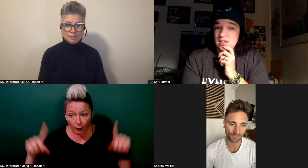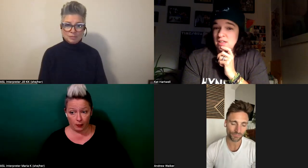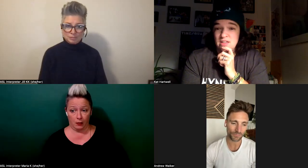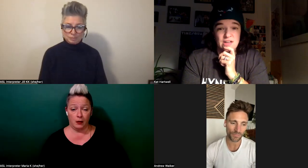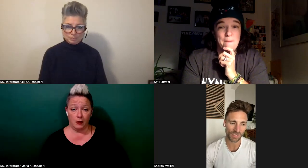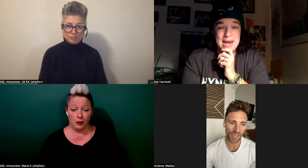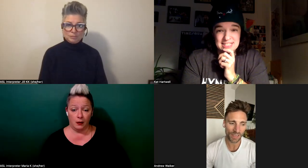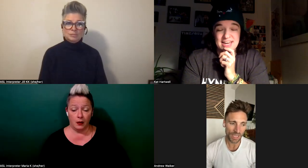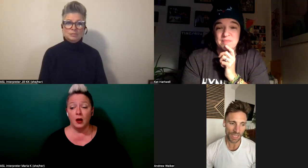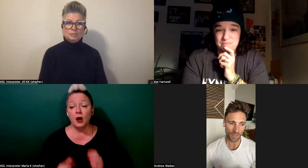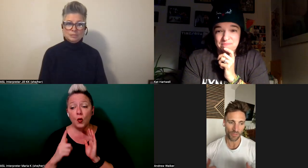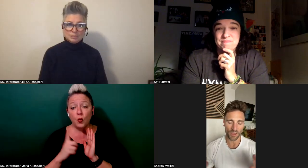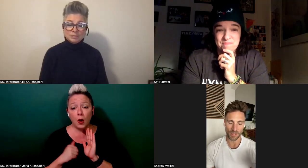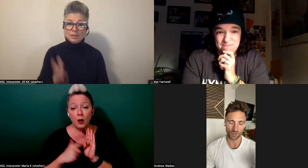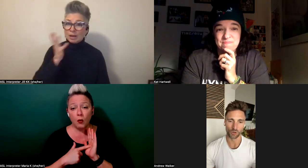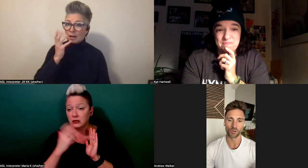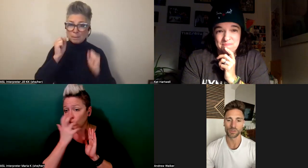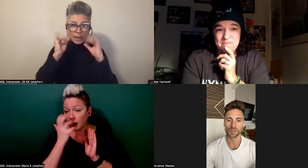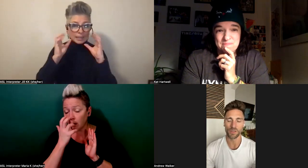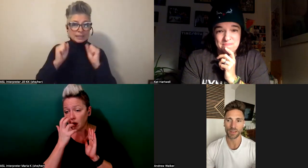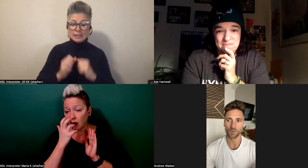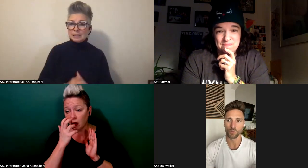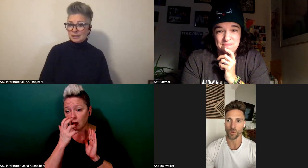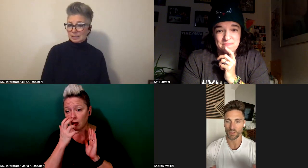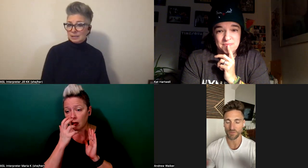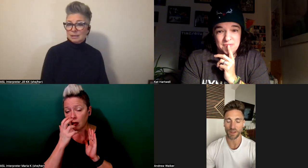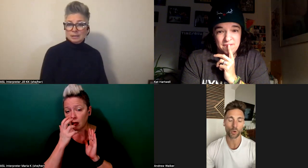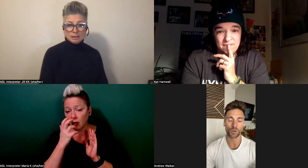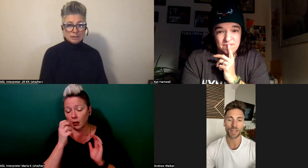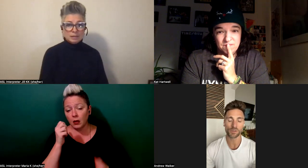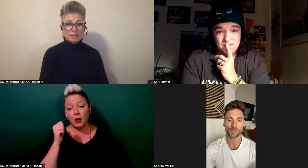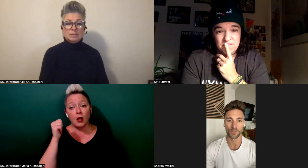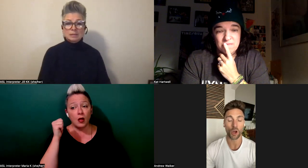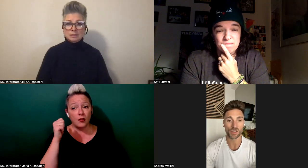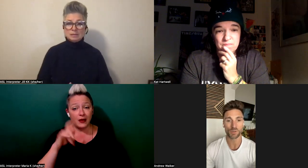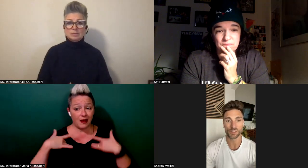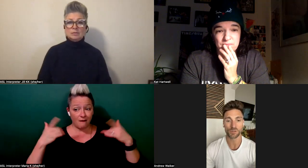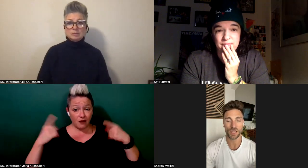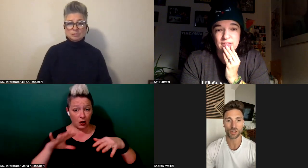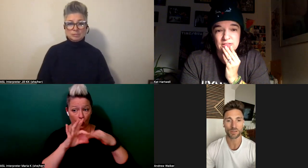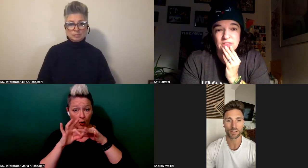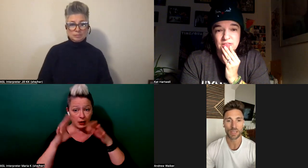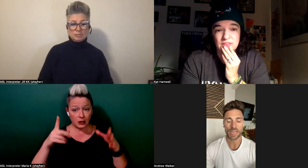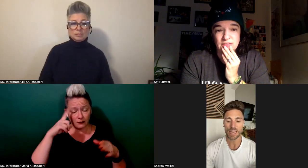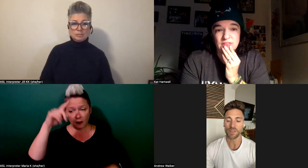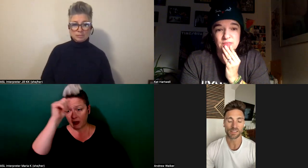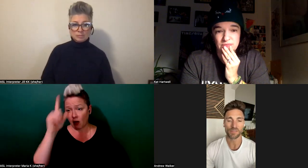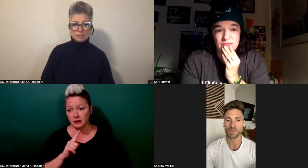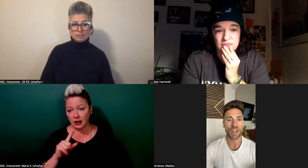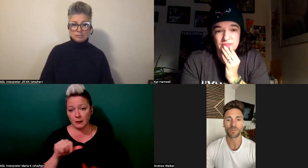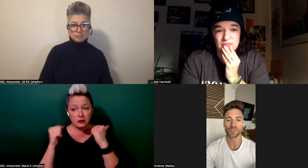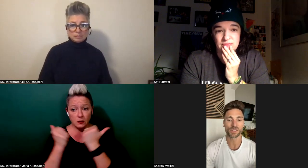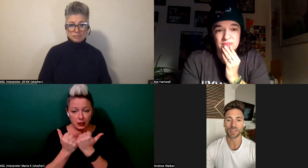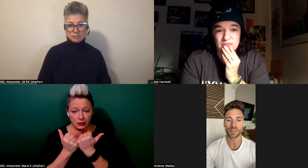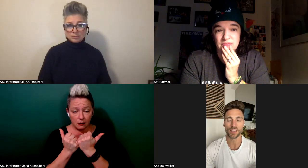it is that the girls that the event coordinators for the Alzheimer's Association, they said